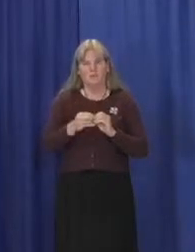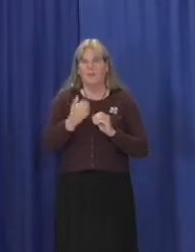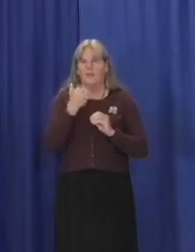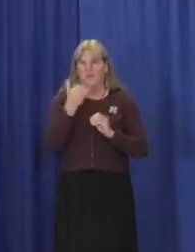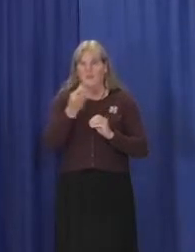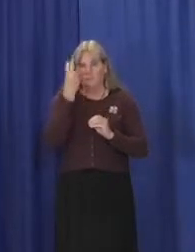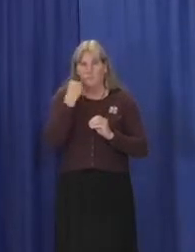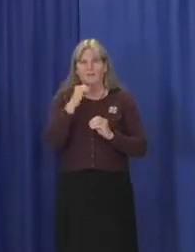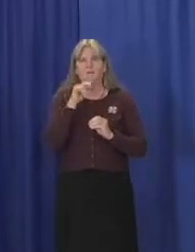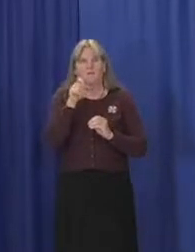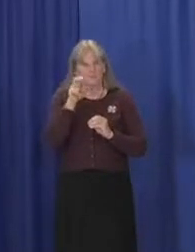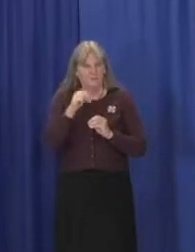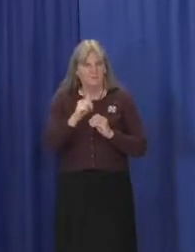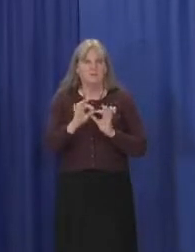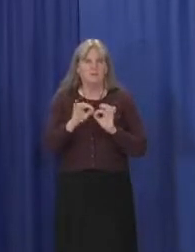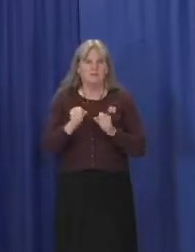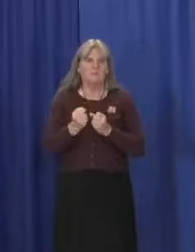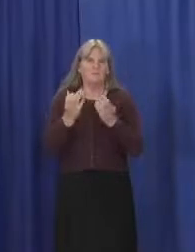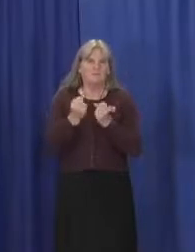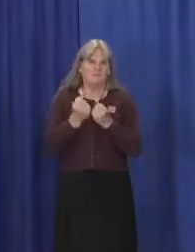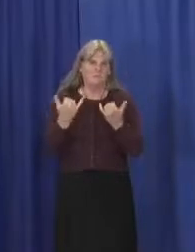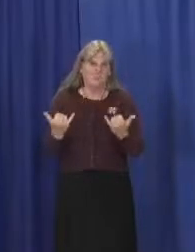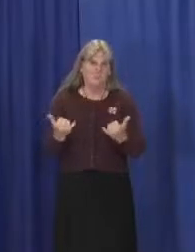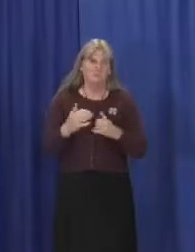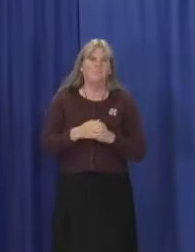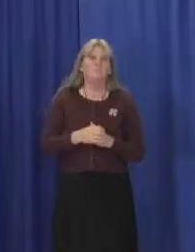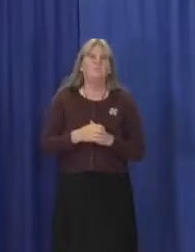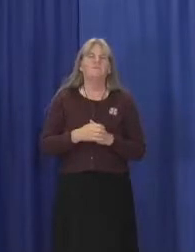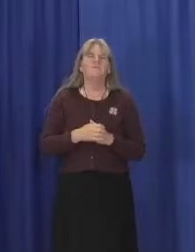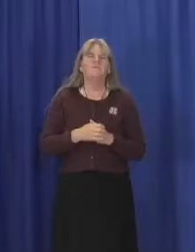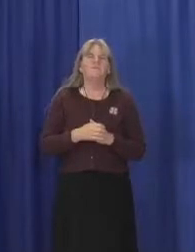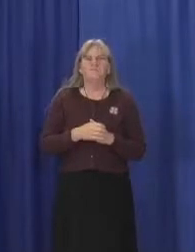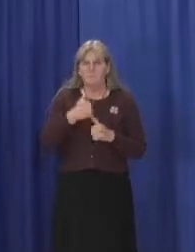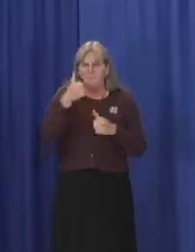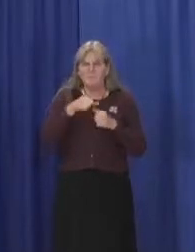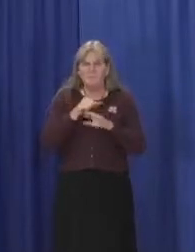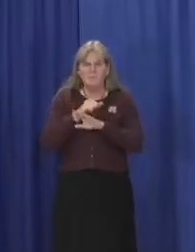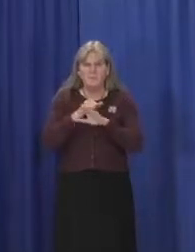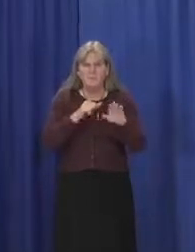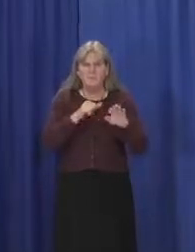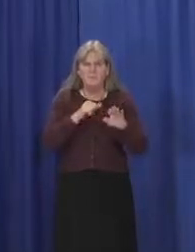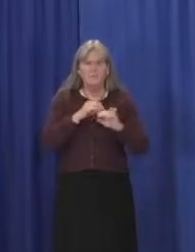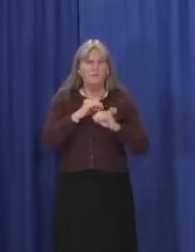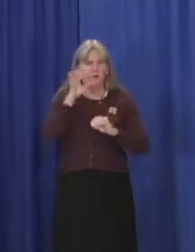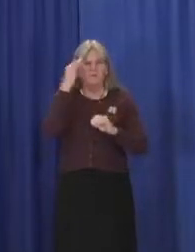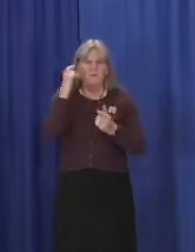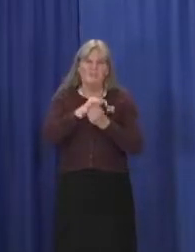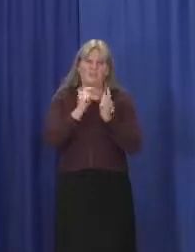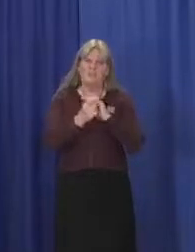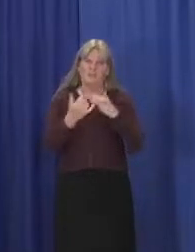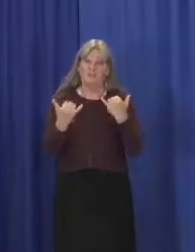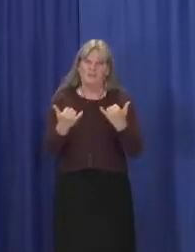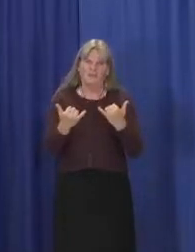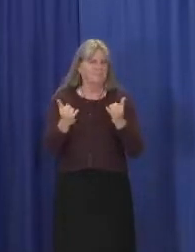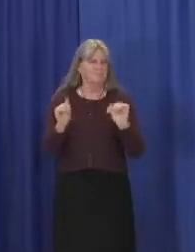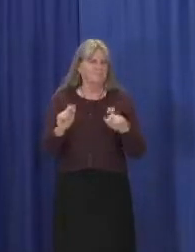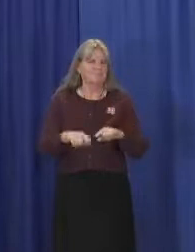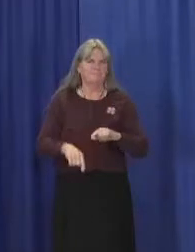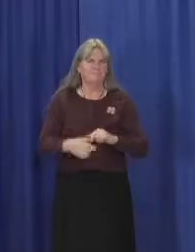Mary Teason for providing our ASL interpretation today. A friendly reminder, we will have no French translation available